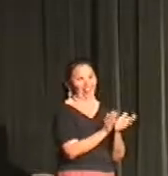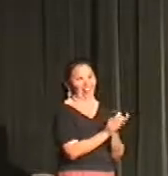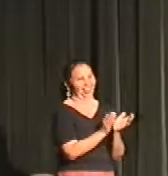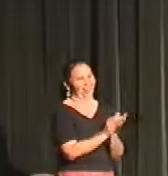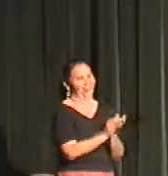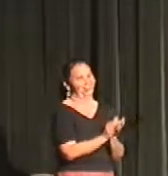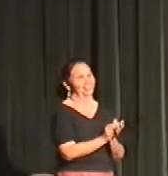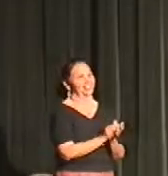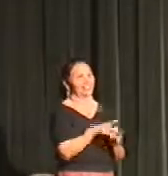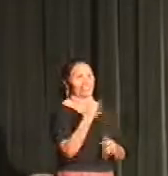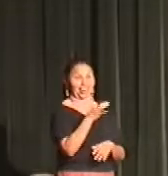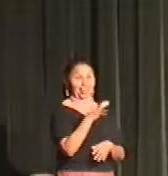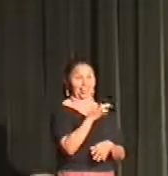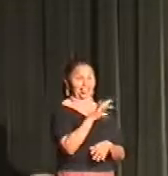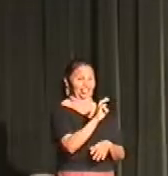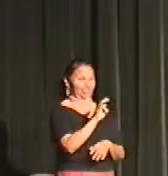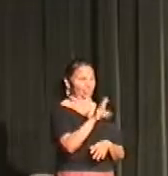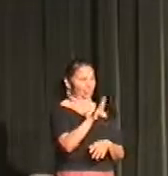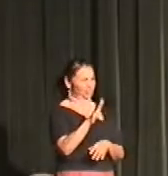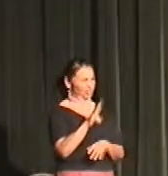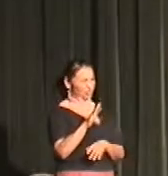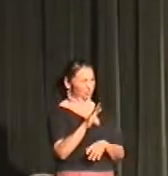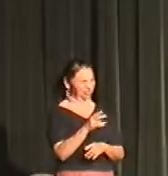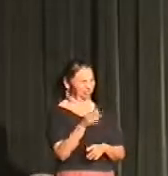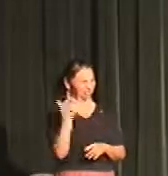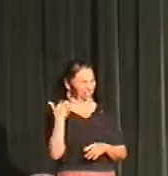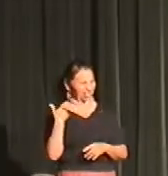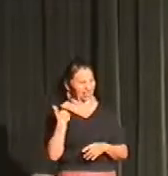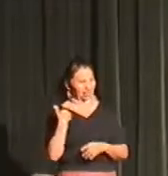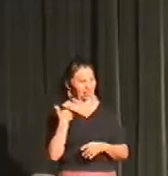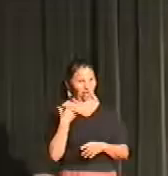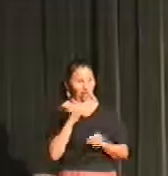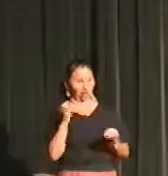In 1972, nobody ever thought I'd get a job for my attitude, you know.